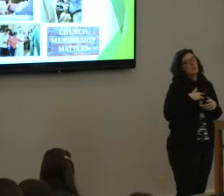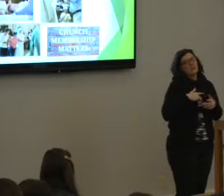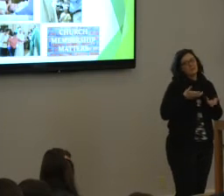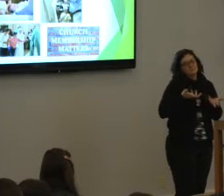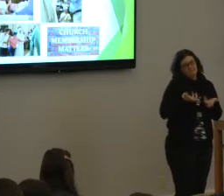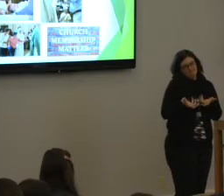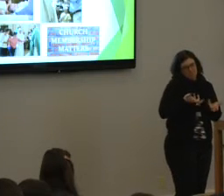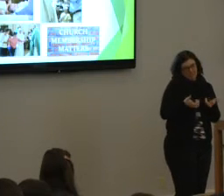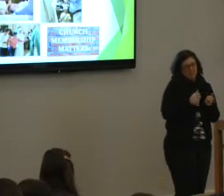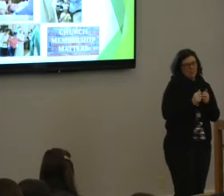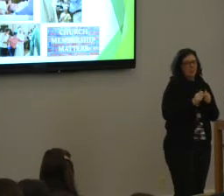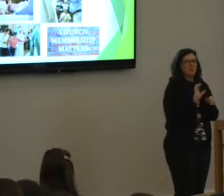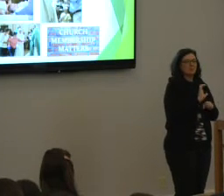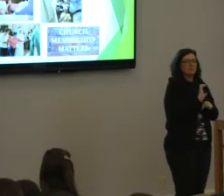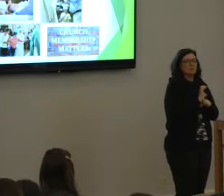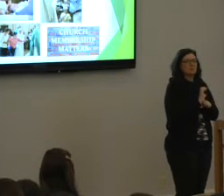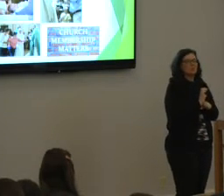finally,